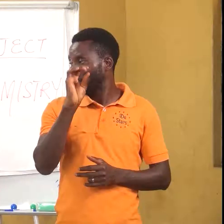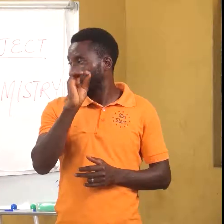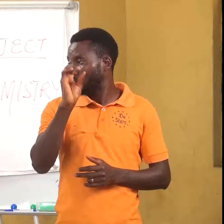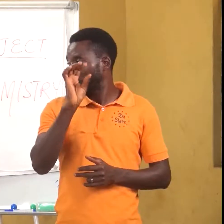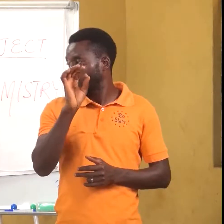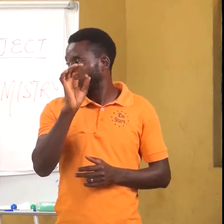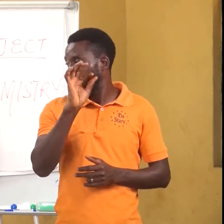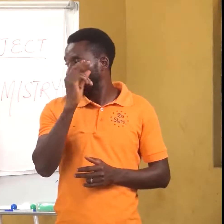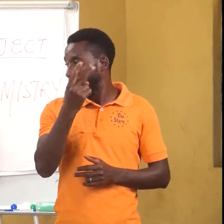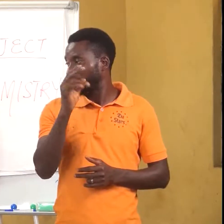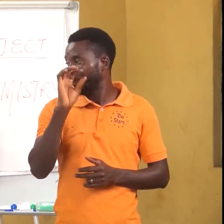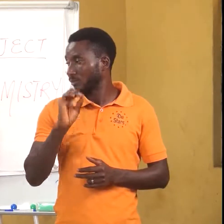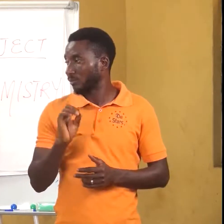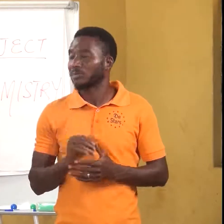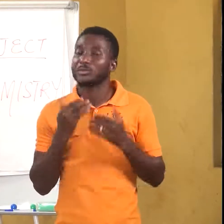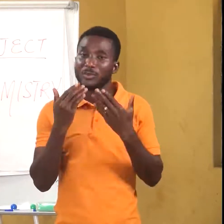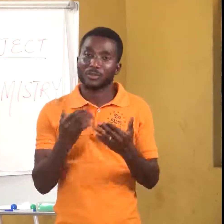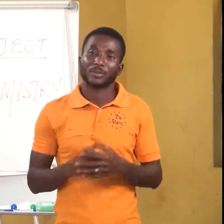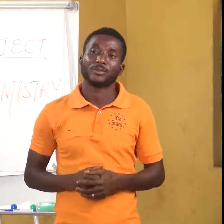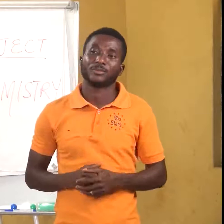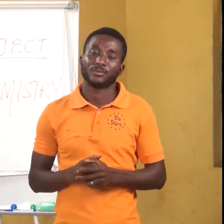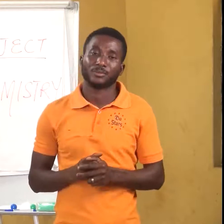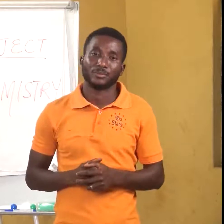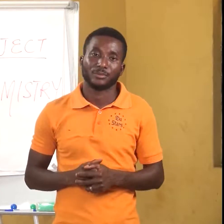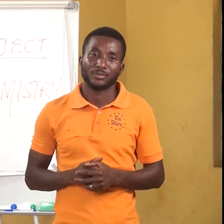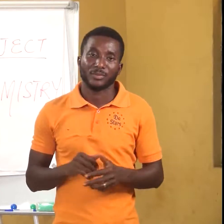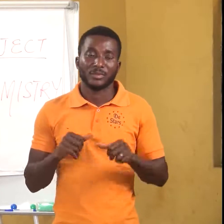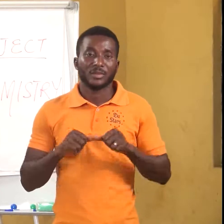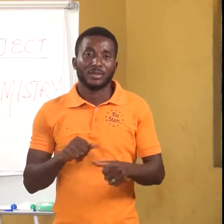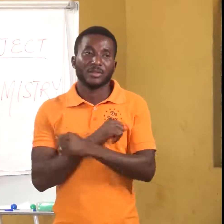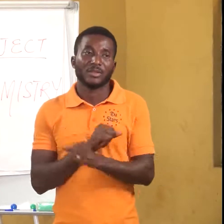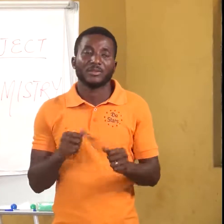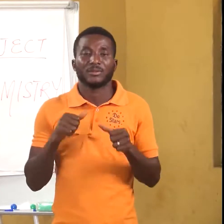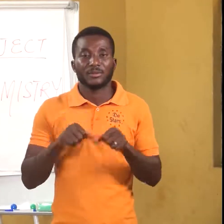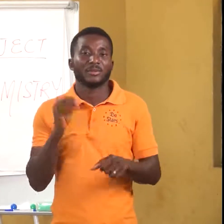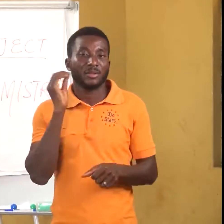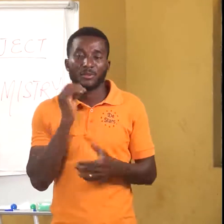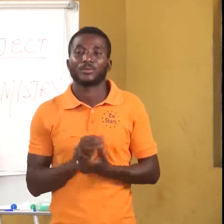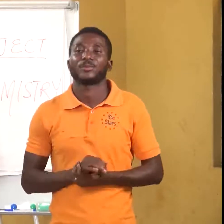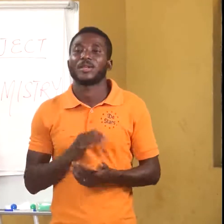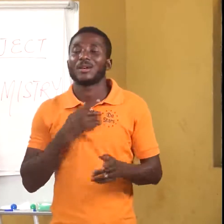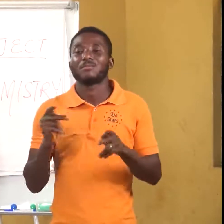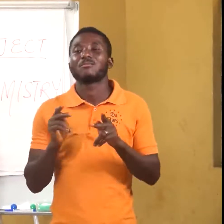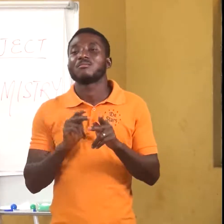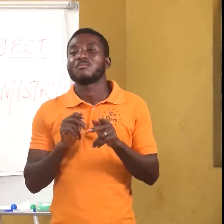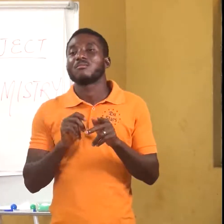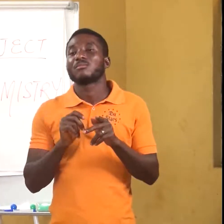081-606-70920. Thank you very much, my viewers. Keep yourself occupied. And remember, stay safe, stay home, and then practice all the